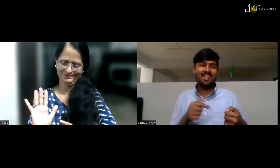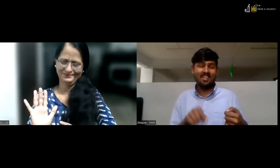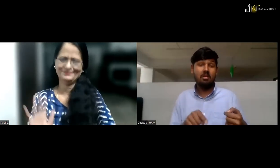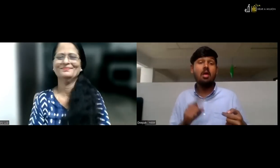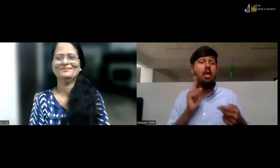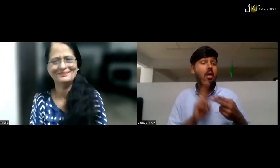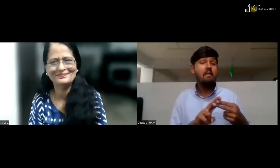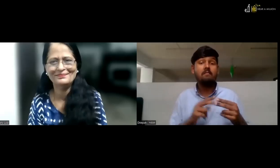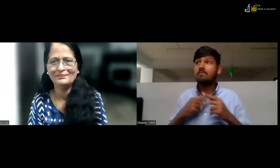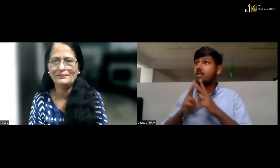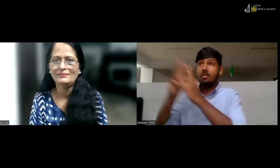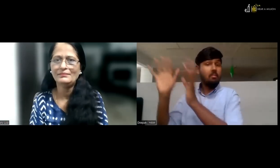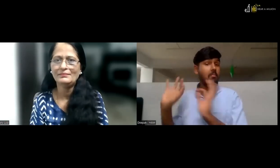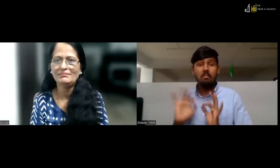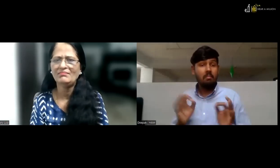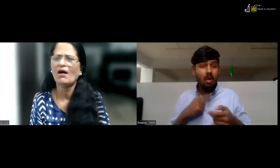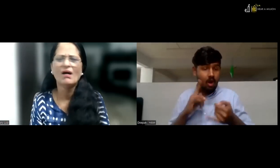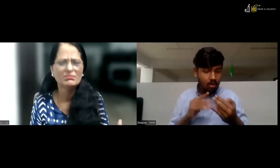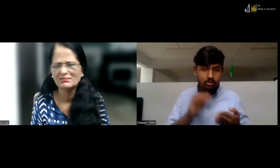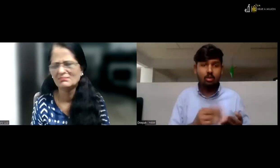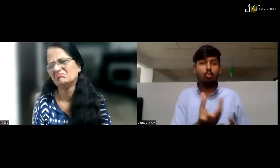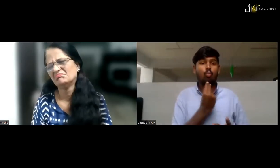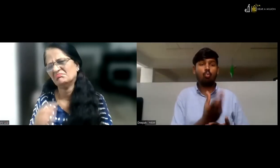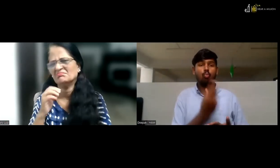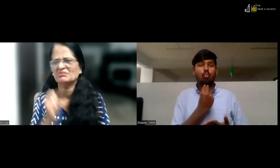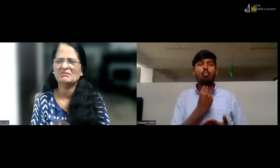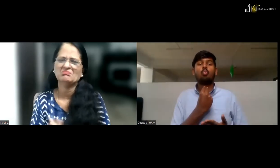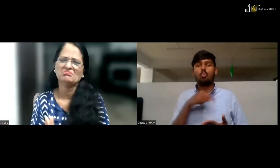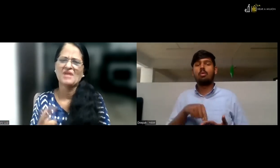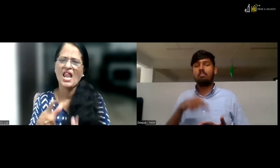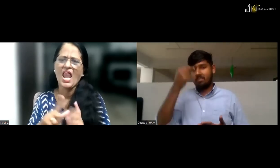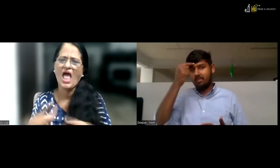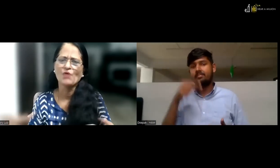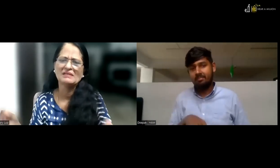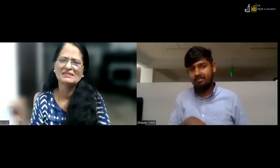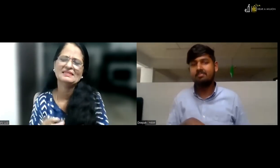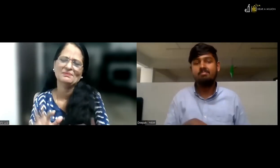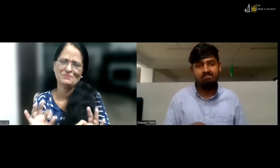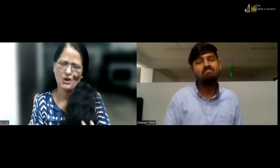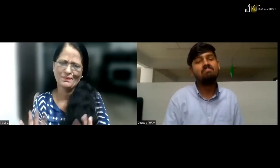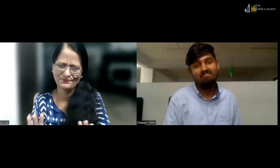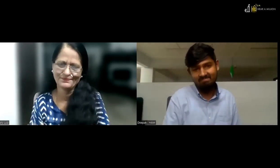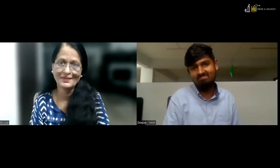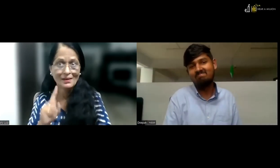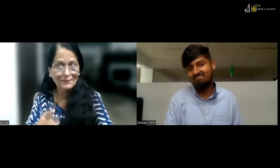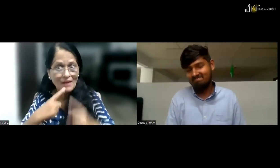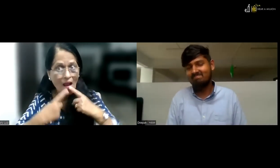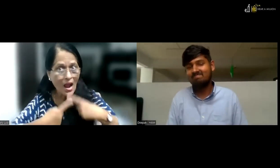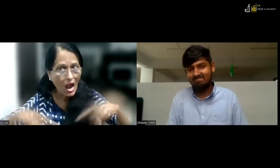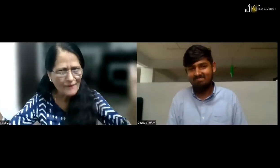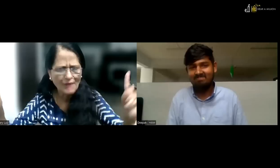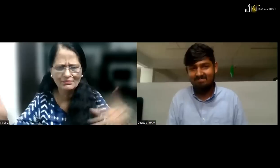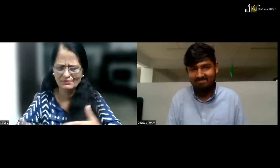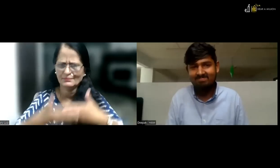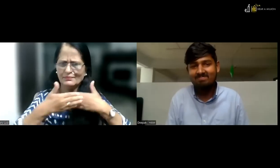with the government officials, right? But what if we don't share this data, and or the